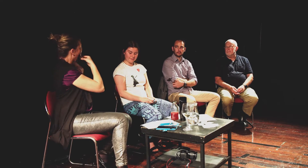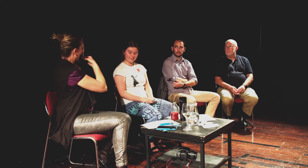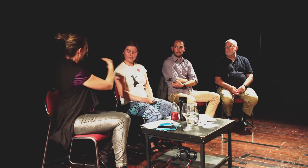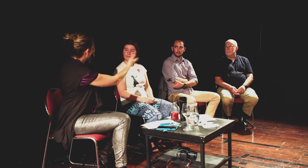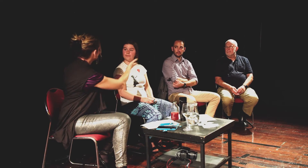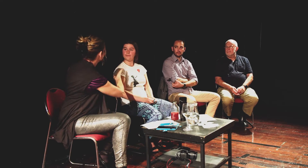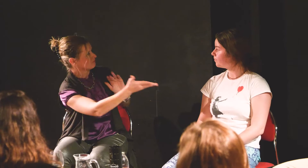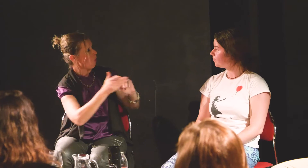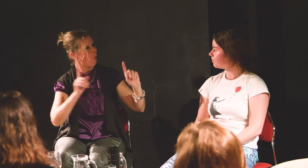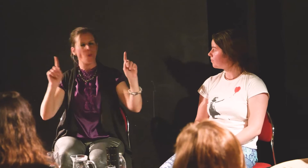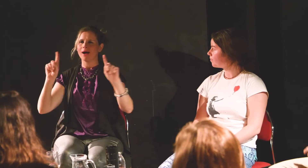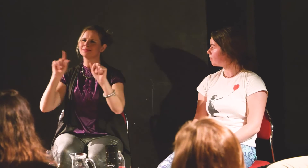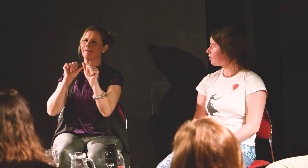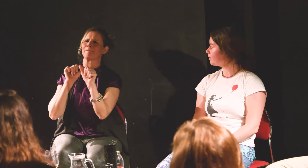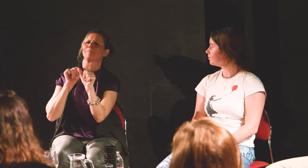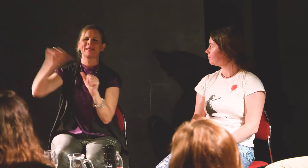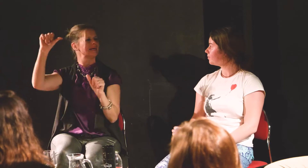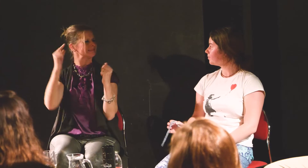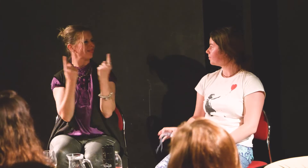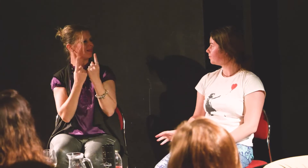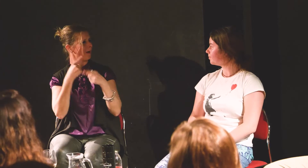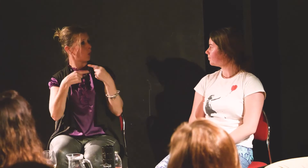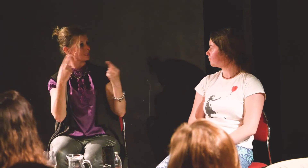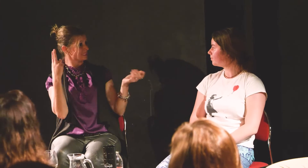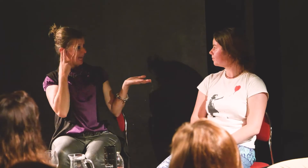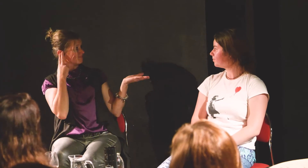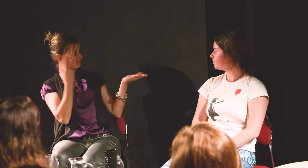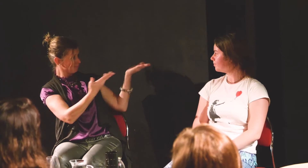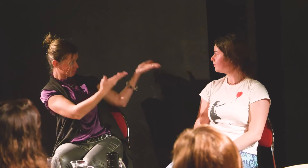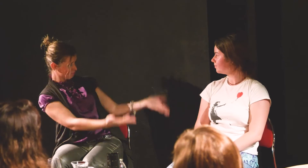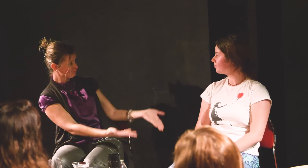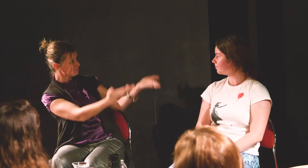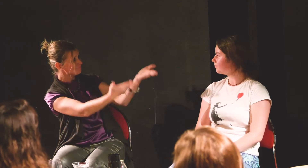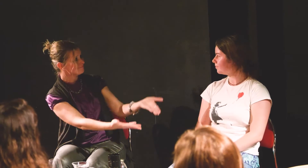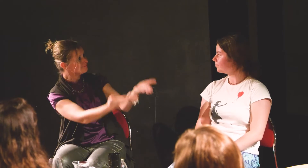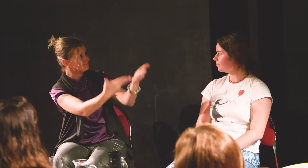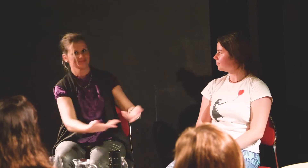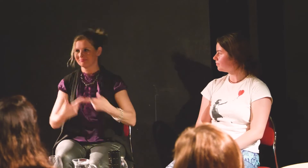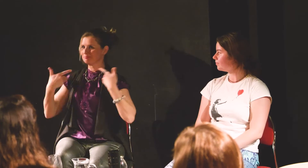Well, before we wrap up, I'd like to ask our panellists, what's the best thing about being deaf?